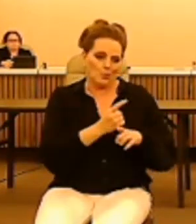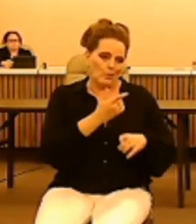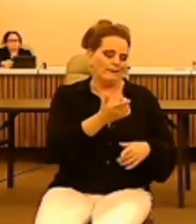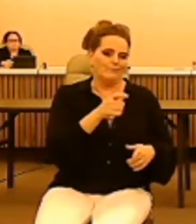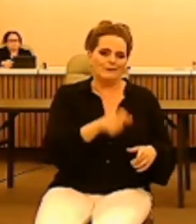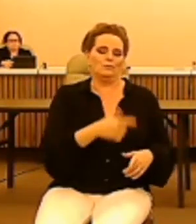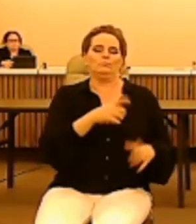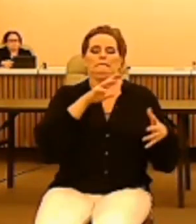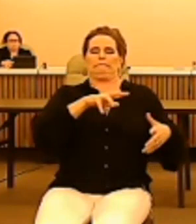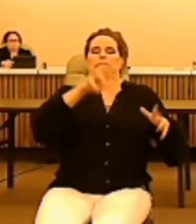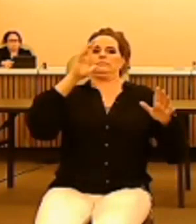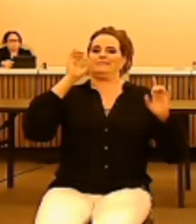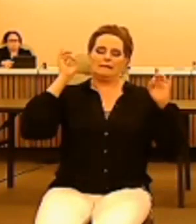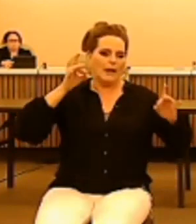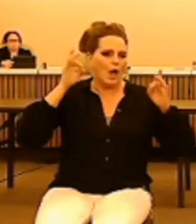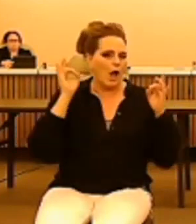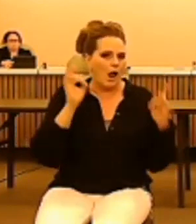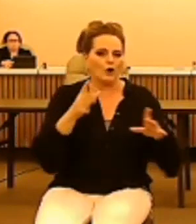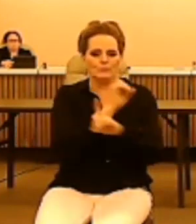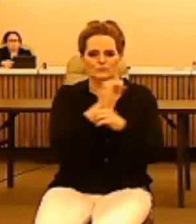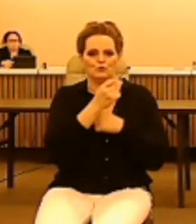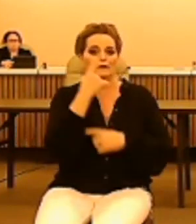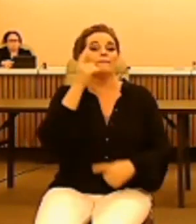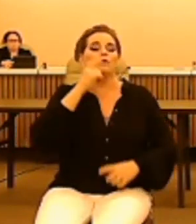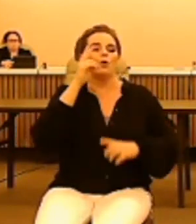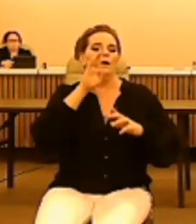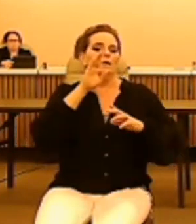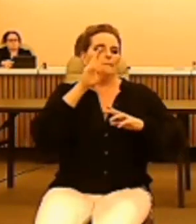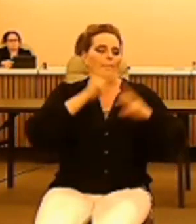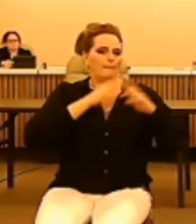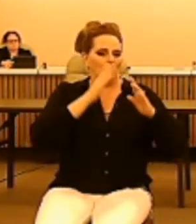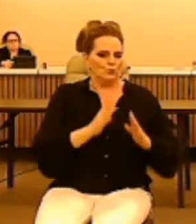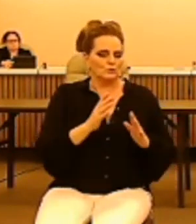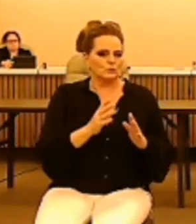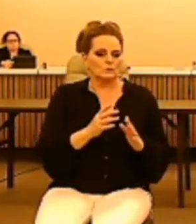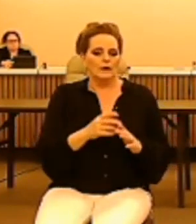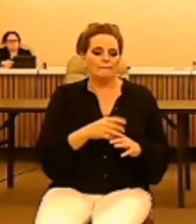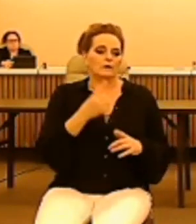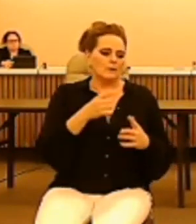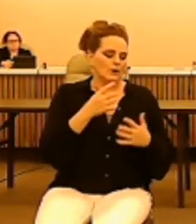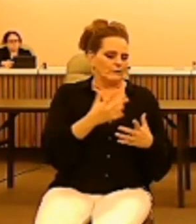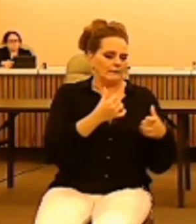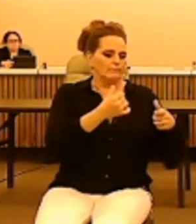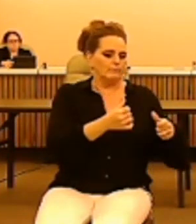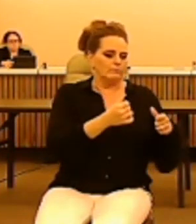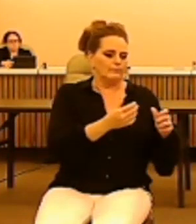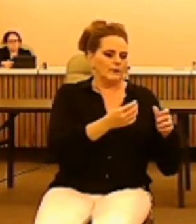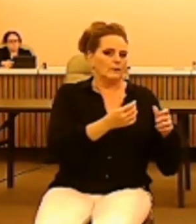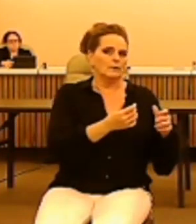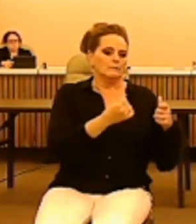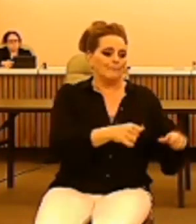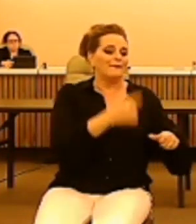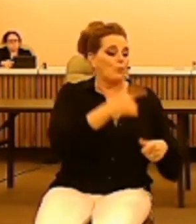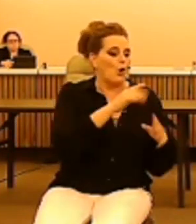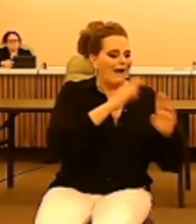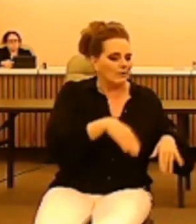be catastrophic for builders to suddenly, somebody's basically got a down payment for a new house and now